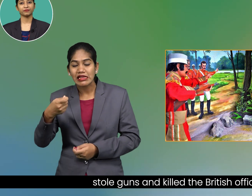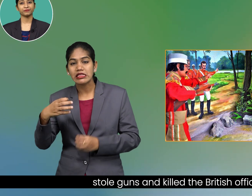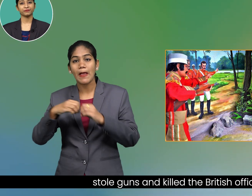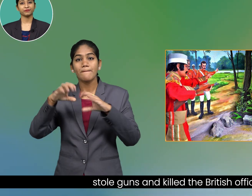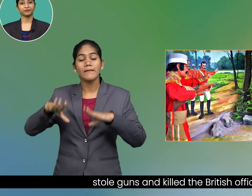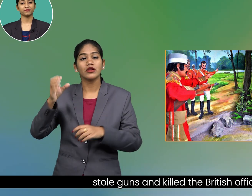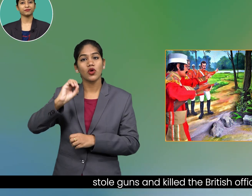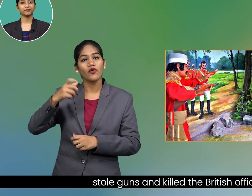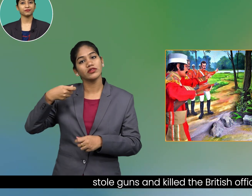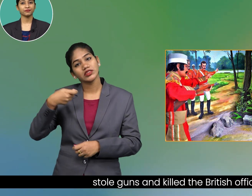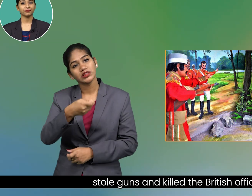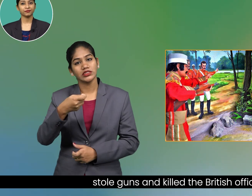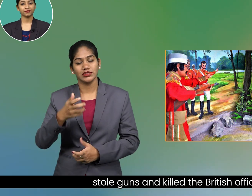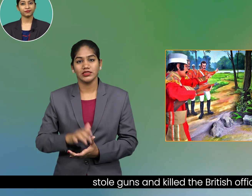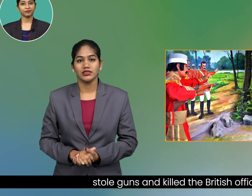officers.